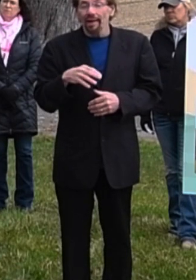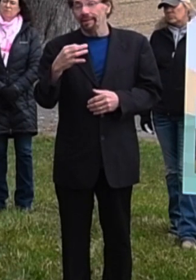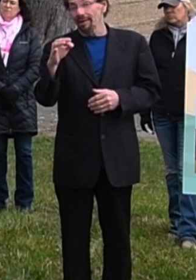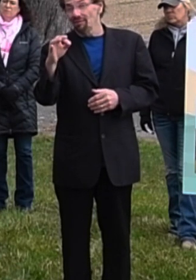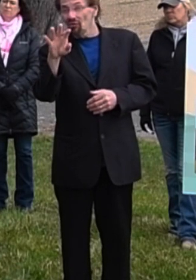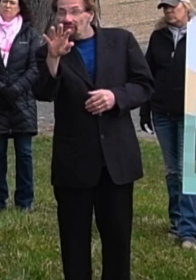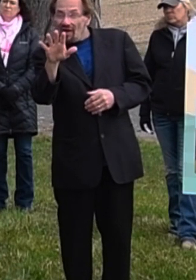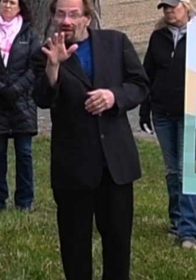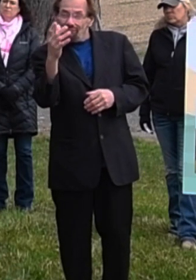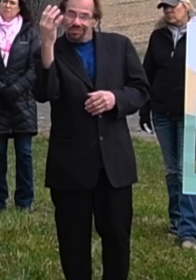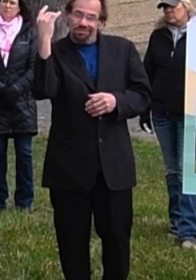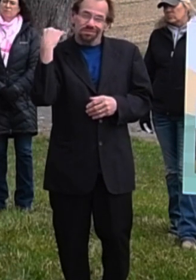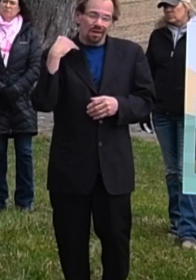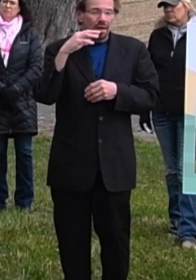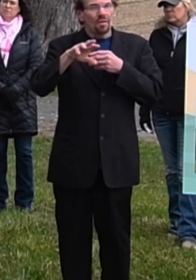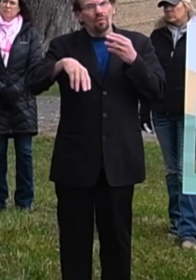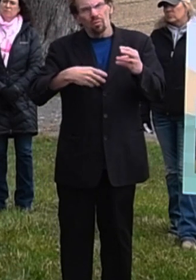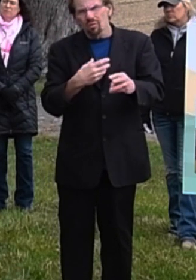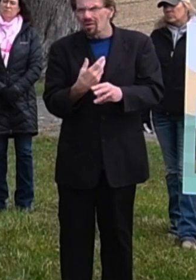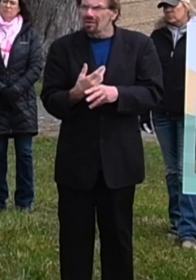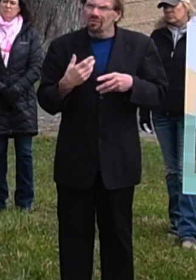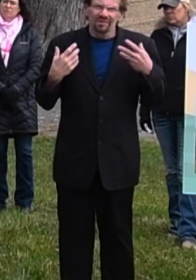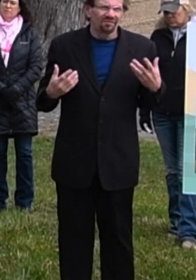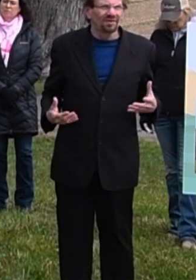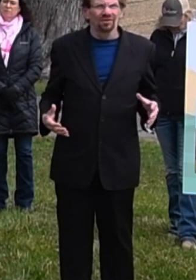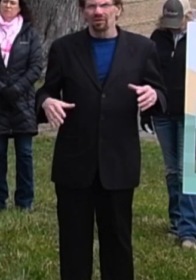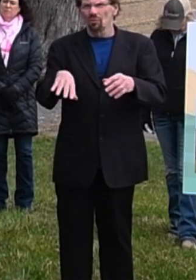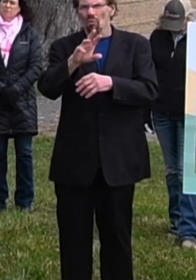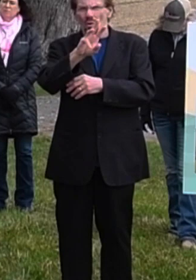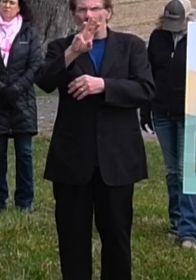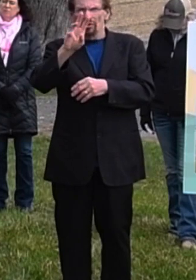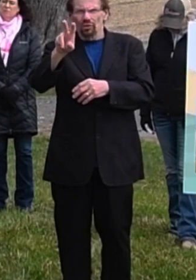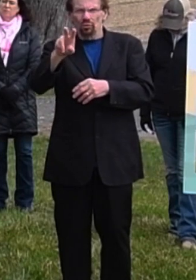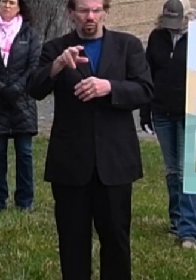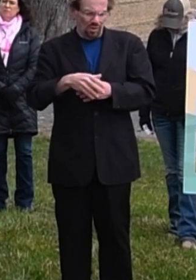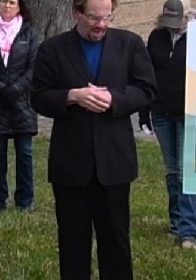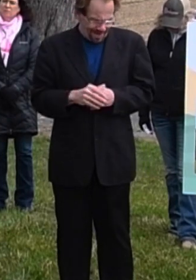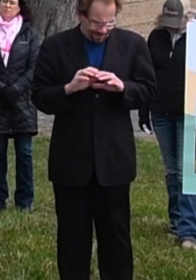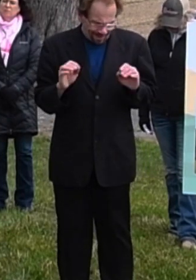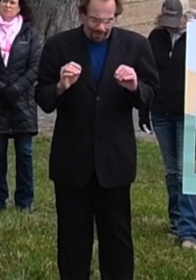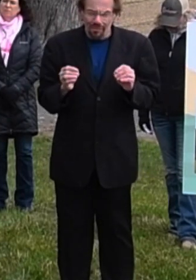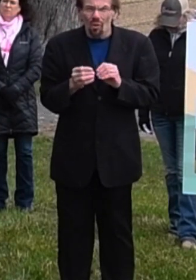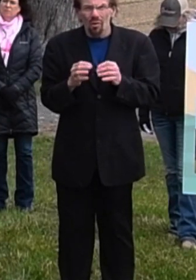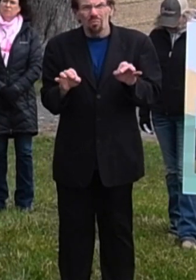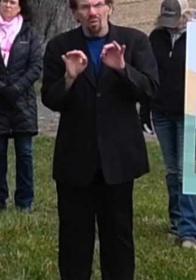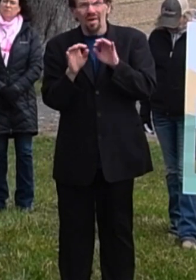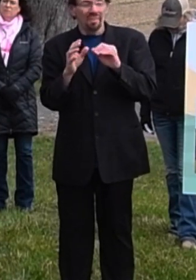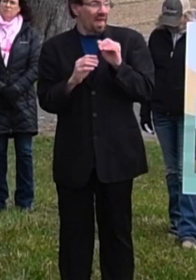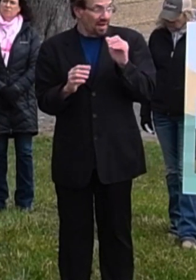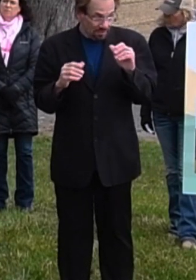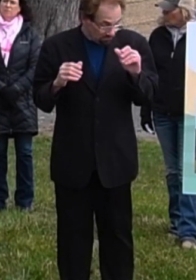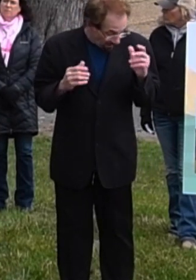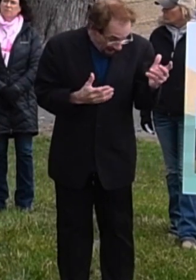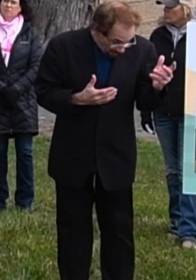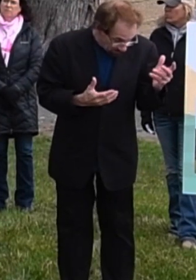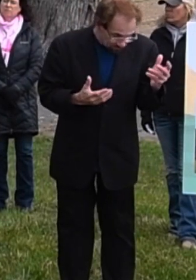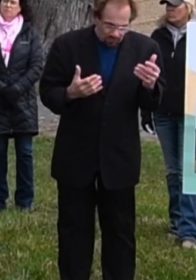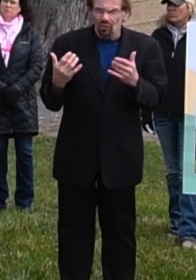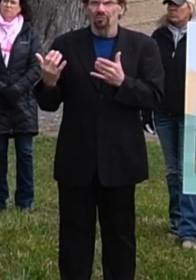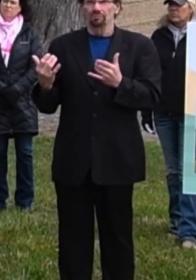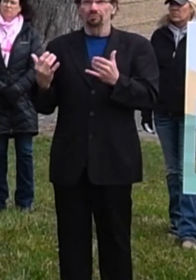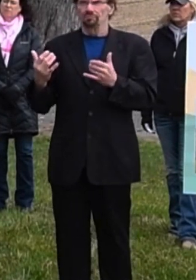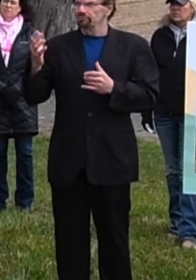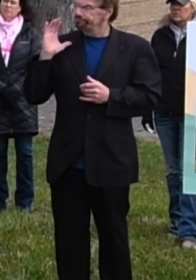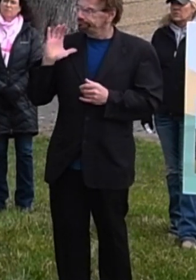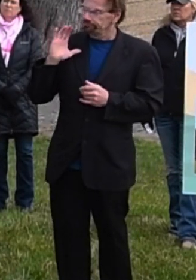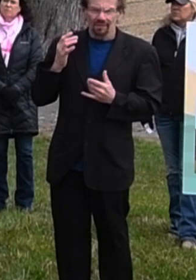1945, the world was just emerging from a devastation of World War II. And nothing was more vital then, or now, to our national